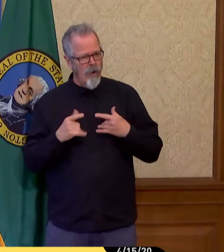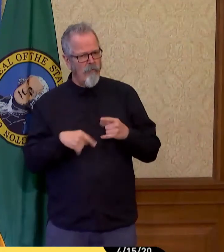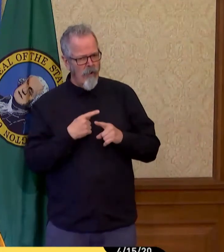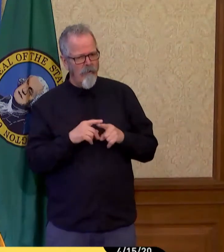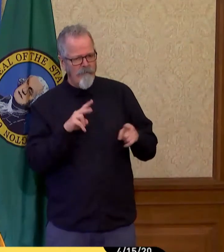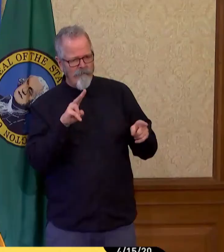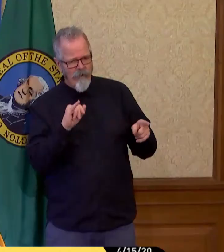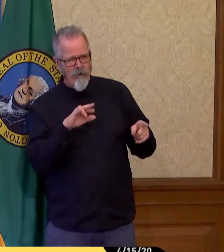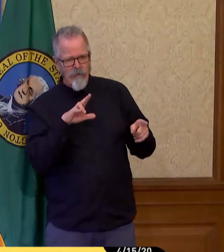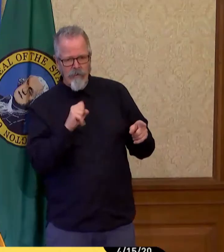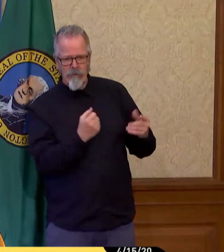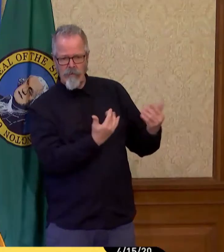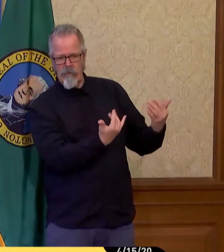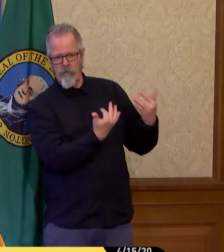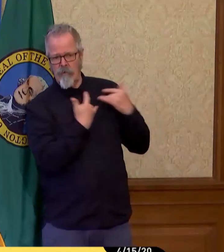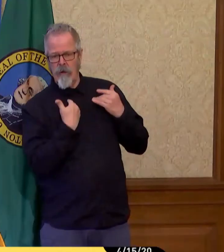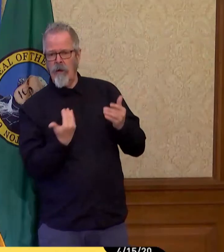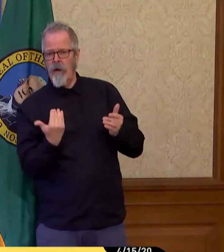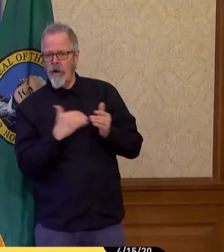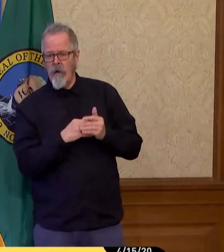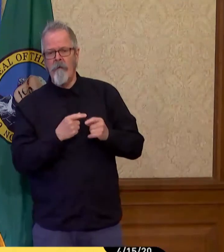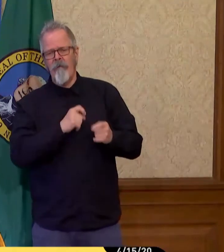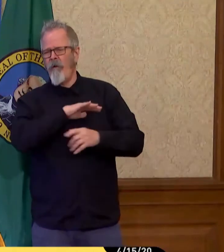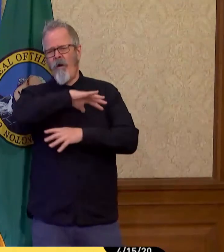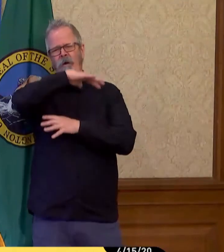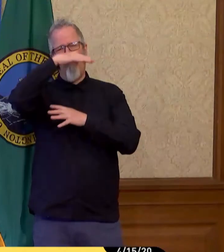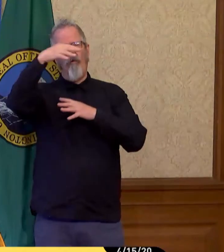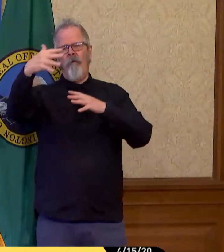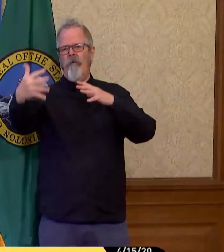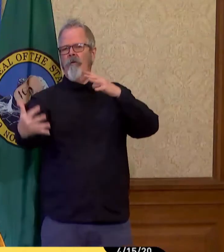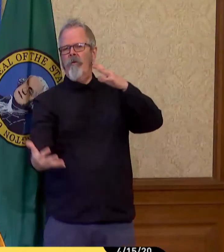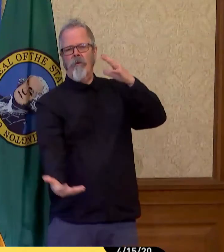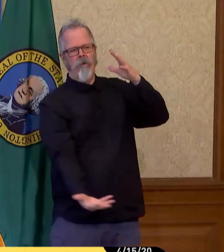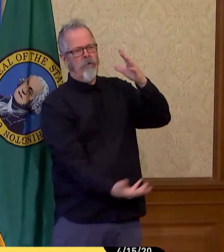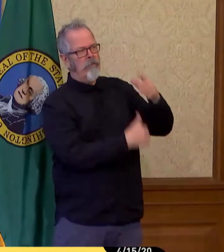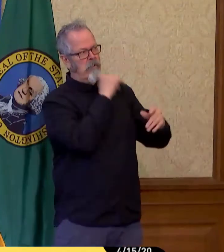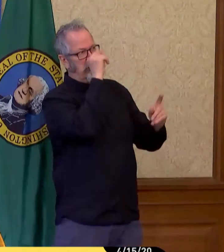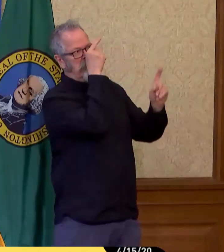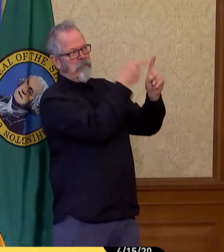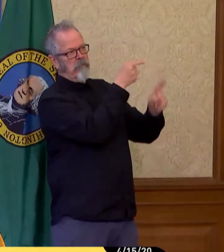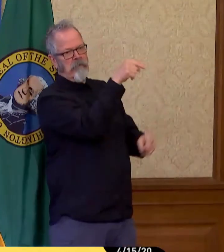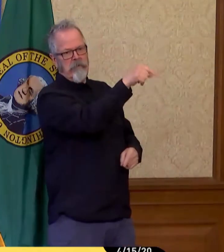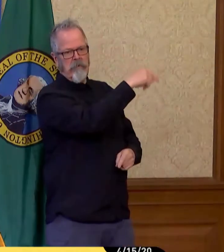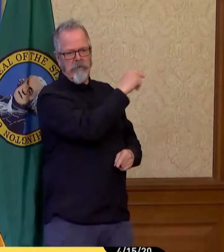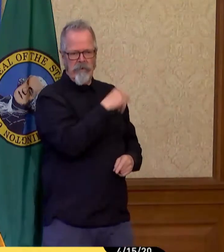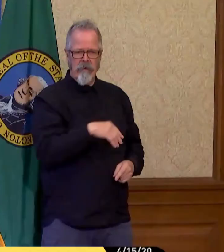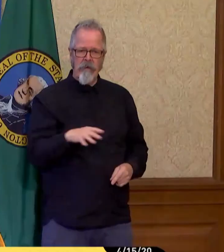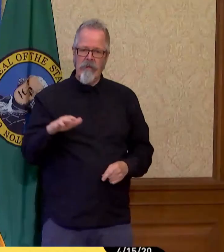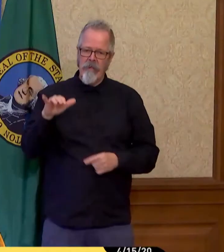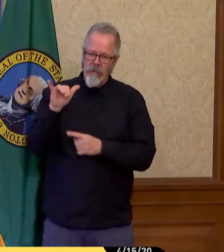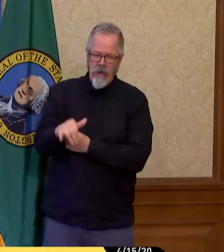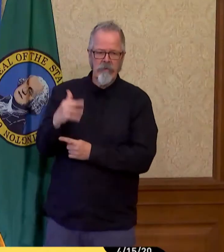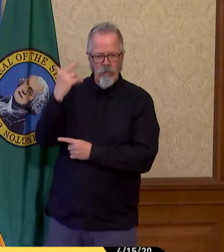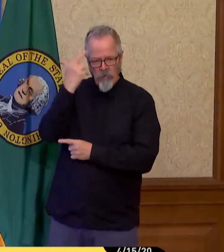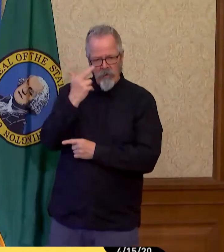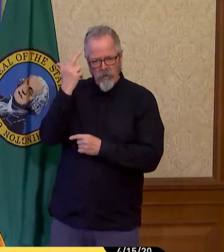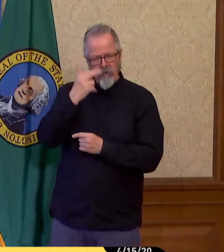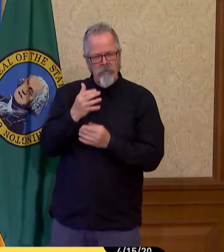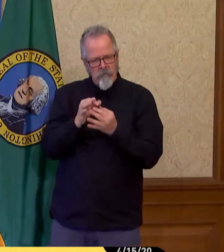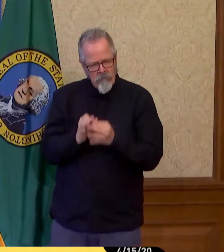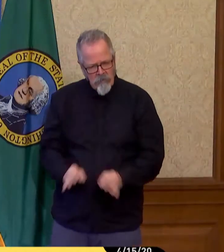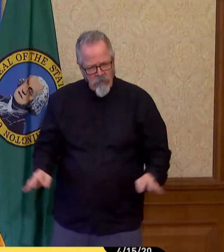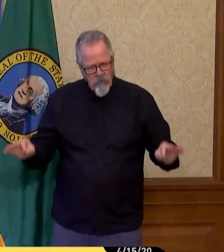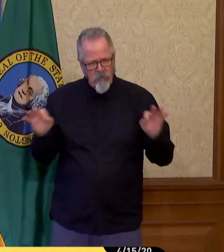important to have this very comprehensive testing and contact tracing program so we can jump on this from any source, domestic